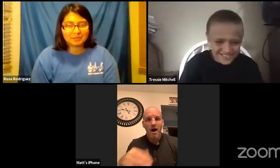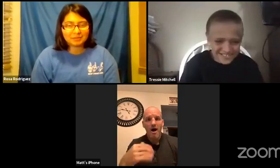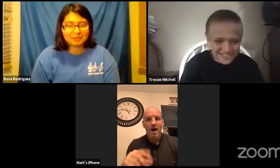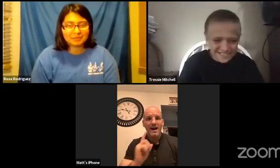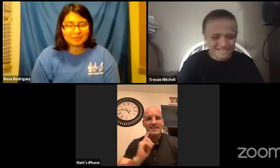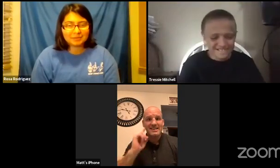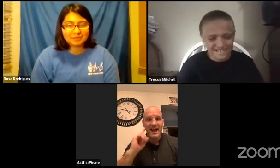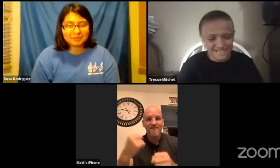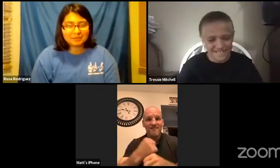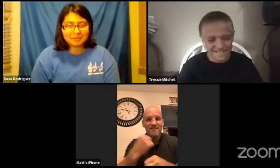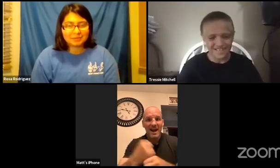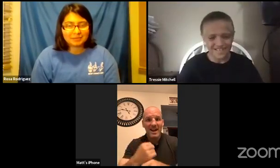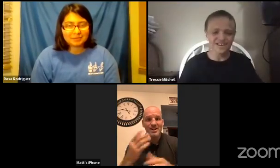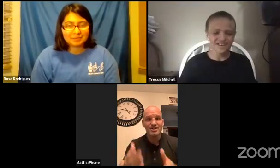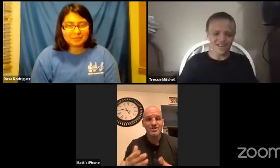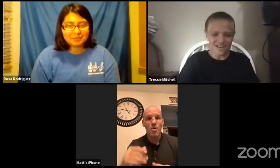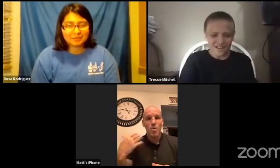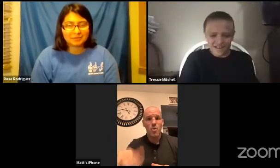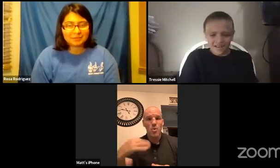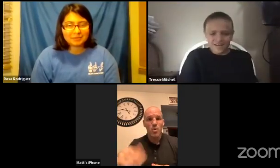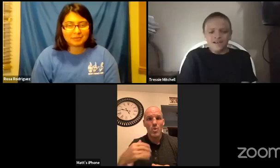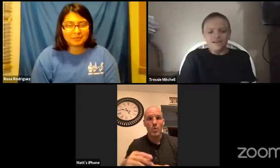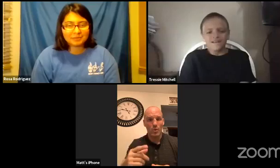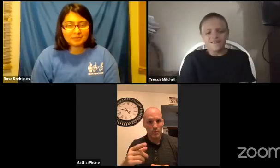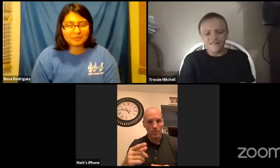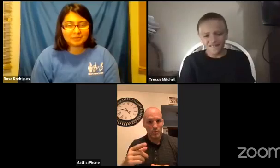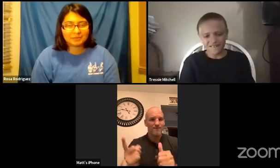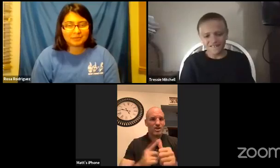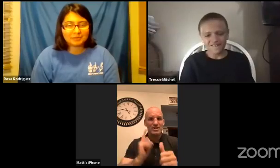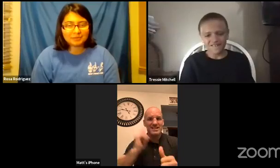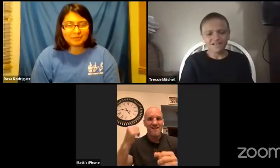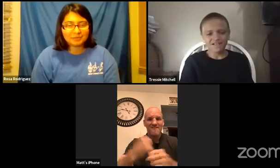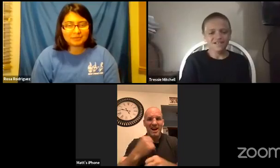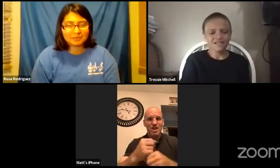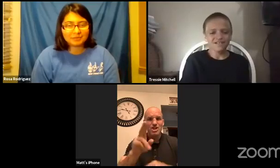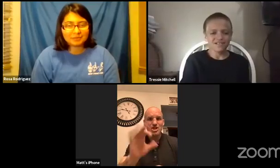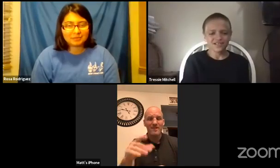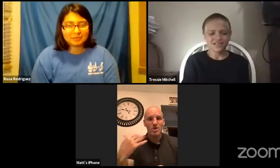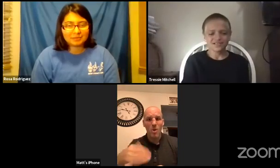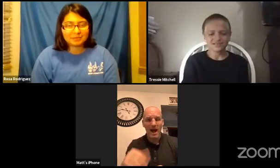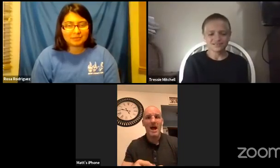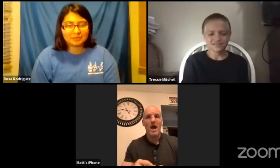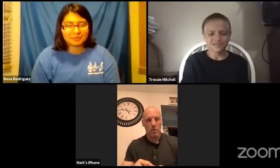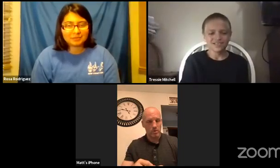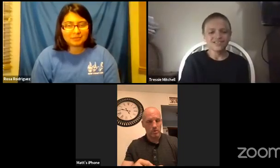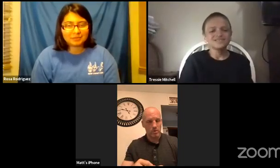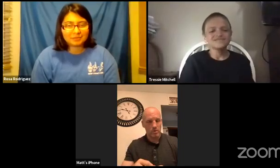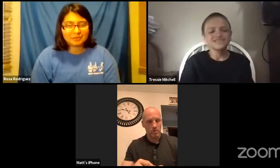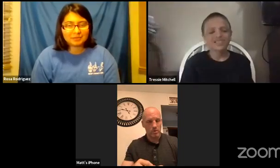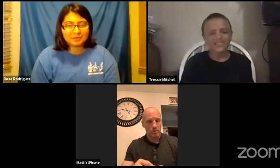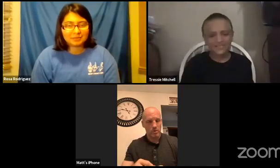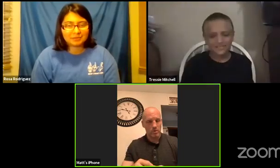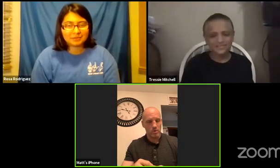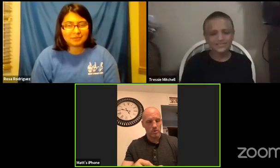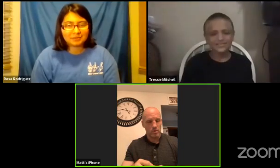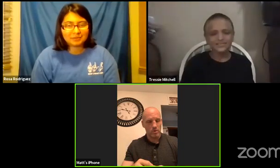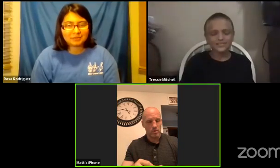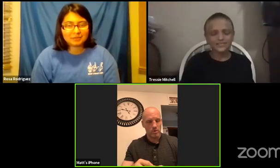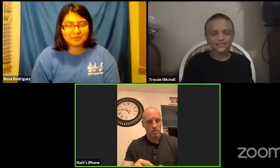and a movie producer approached me and was fascinated that I was a deaf UFC fighter, the first